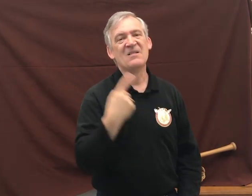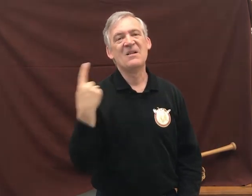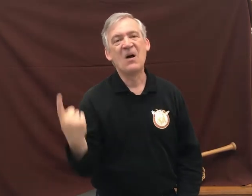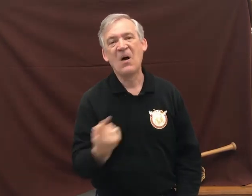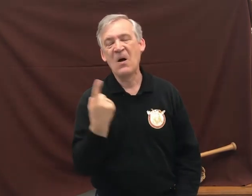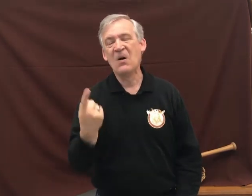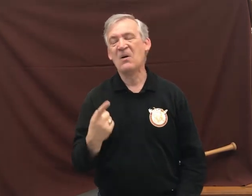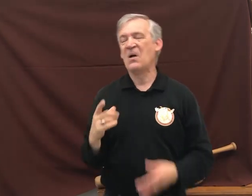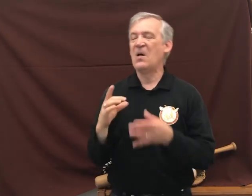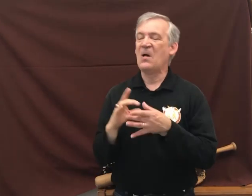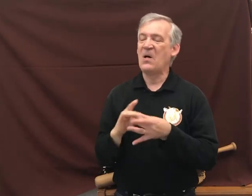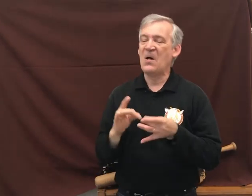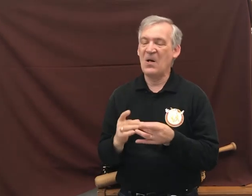season.